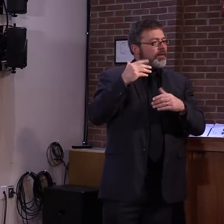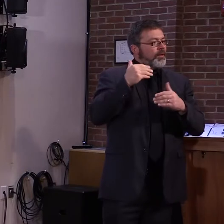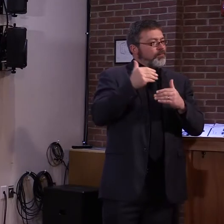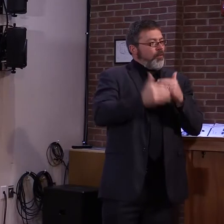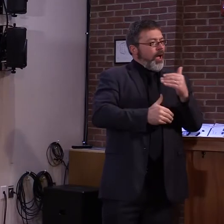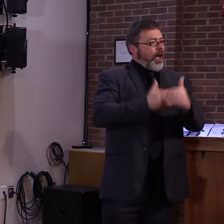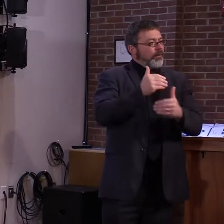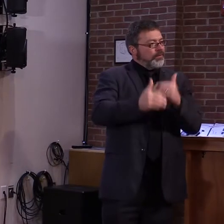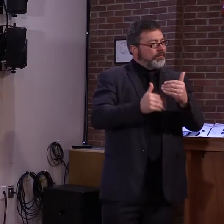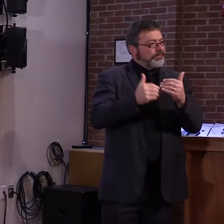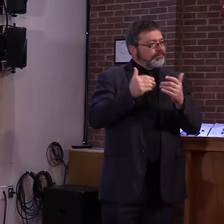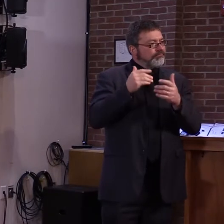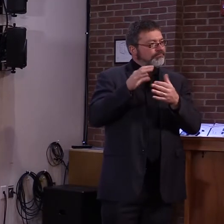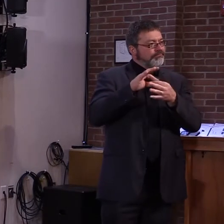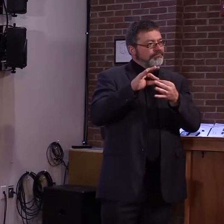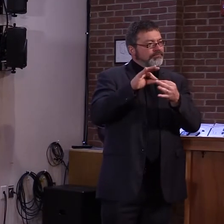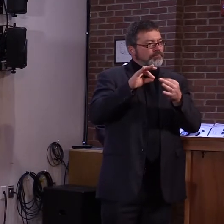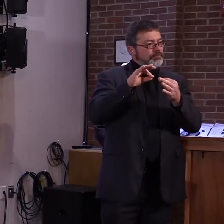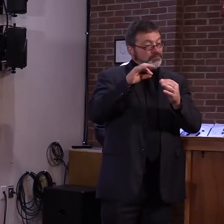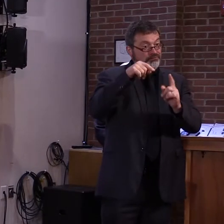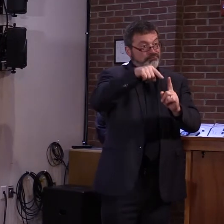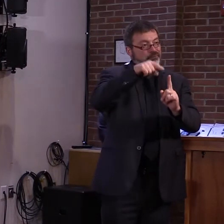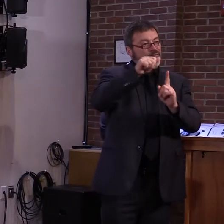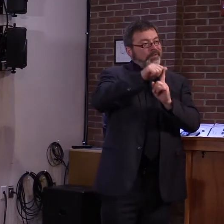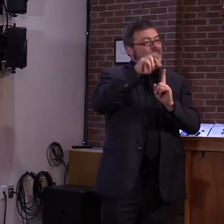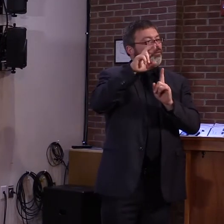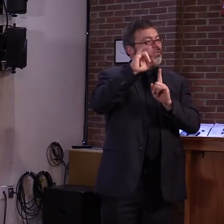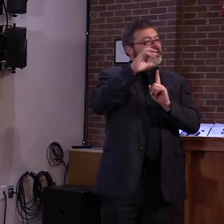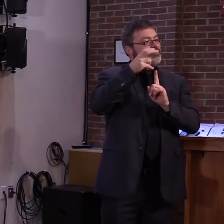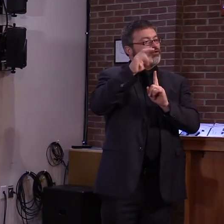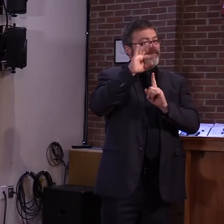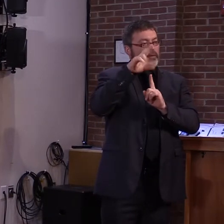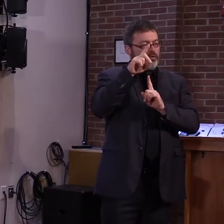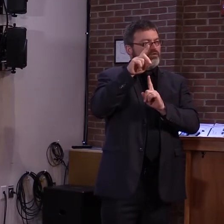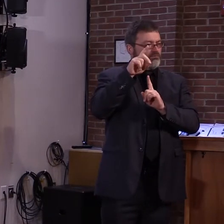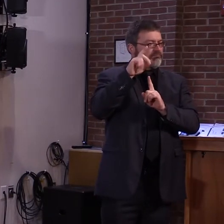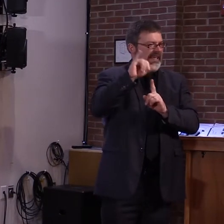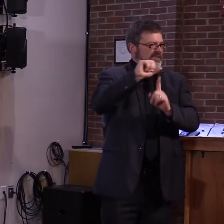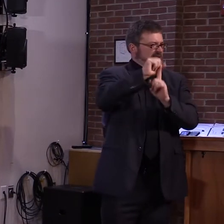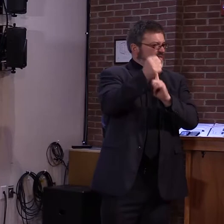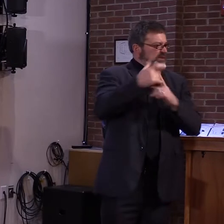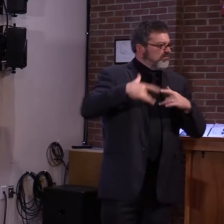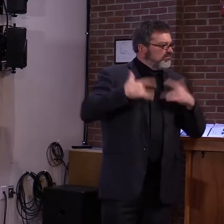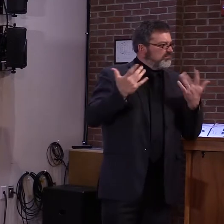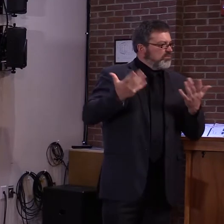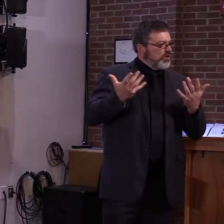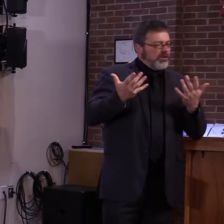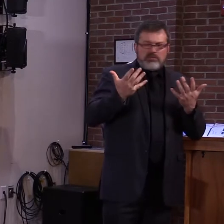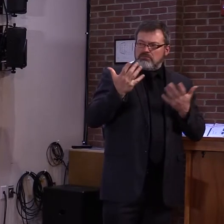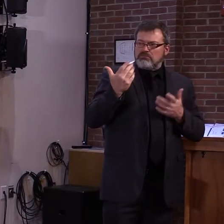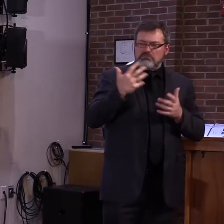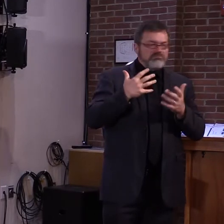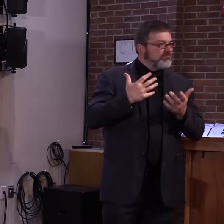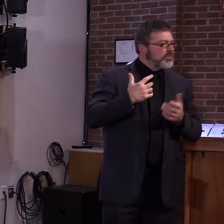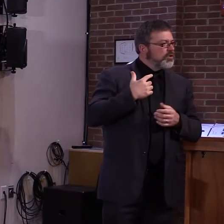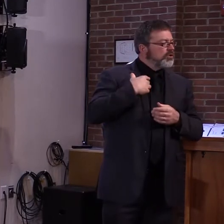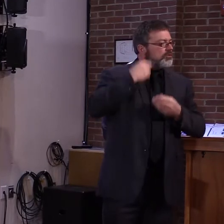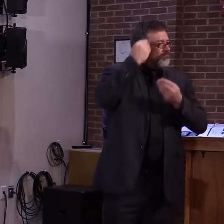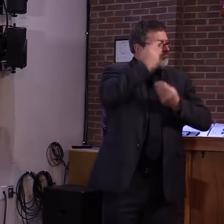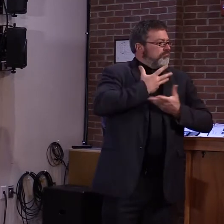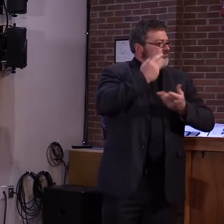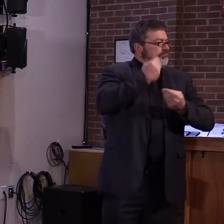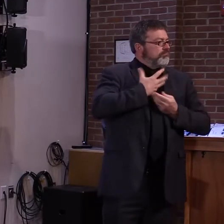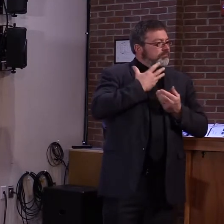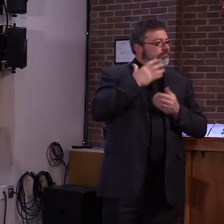one that I've talked to you about the last two news conferences. I've heard that they've had much more patrols, they've gotten